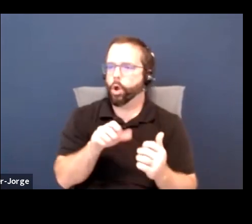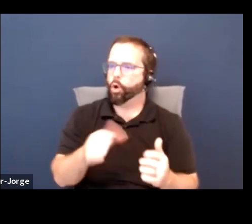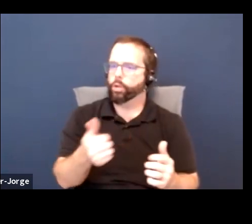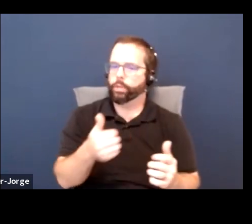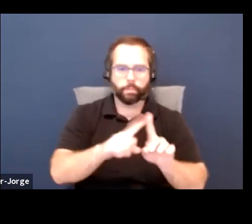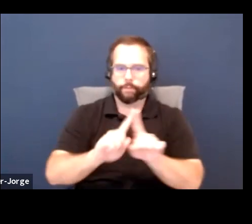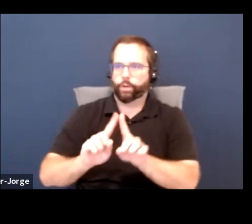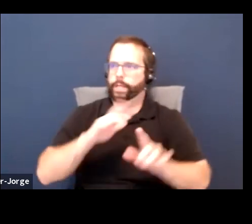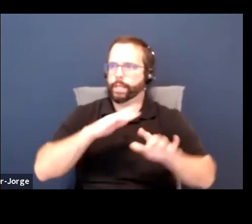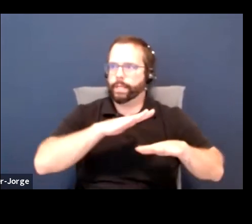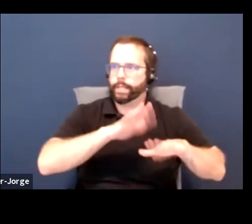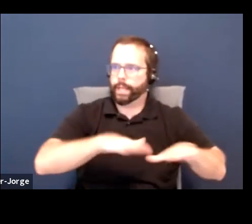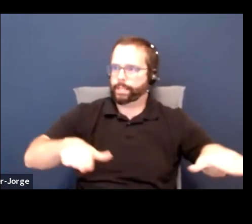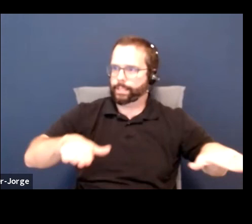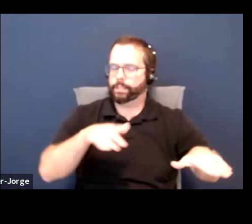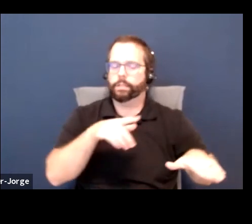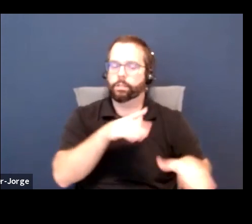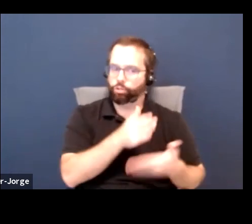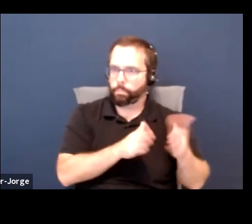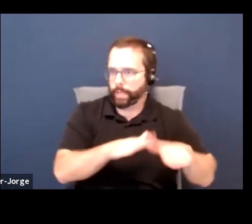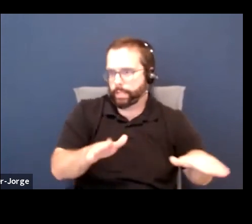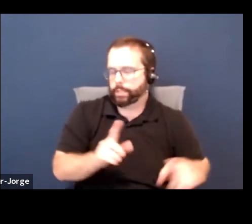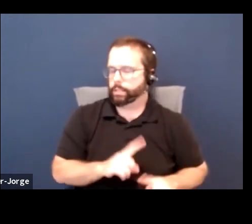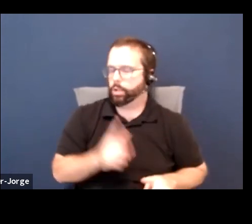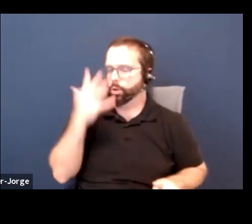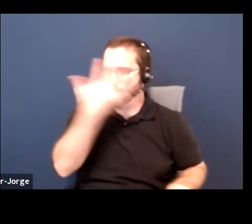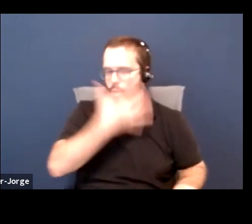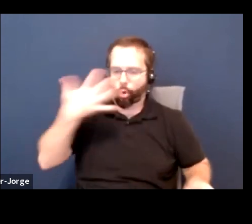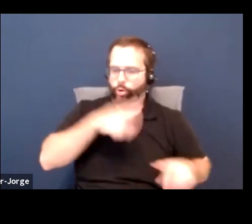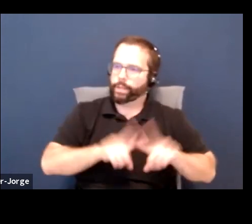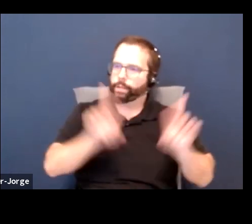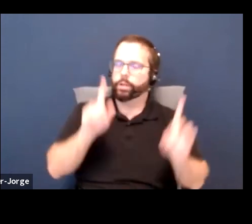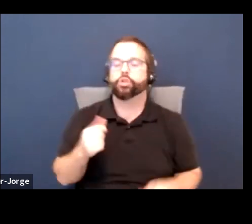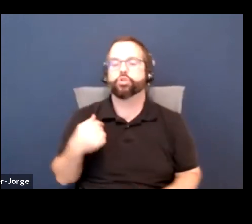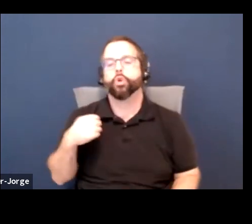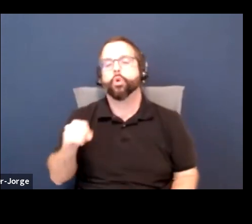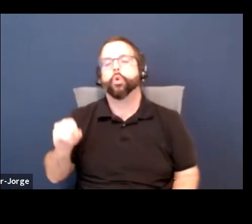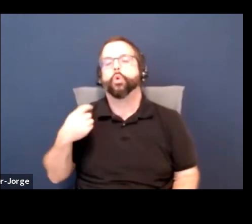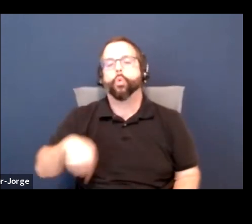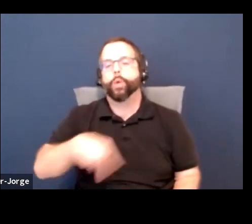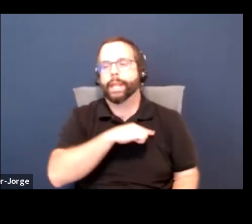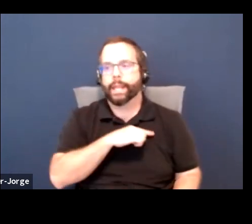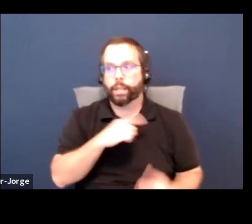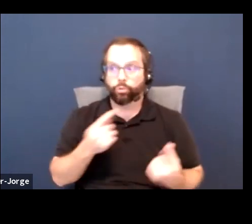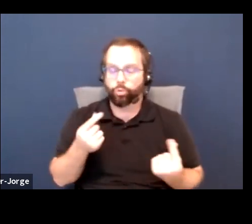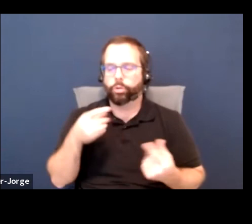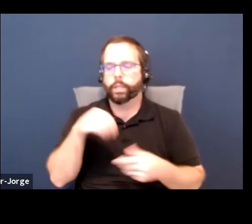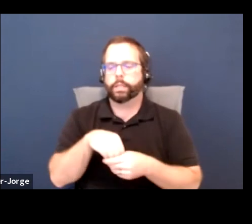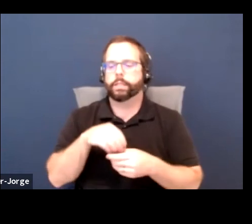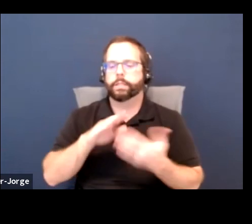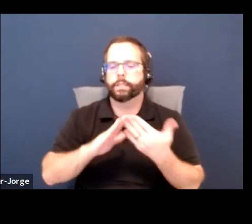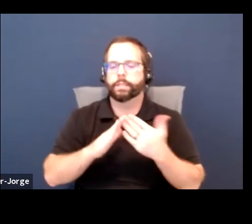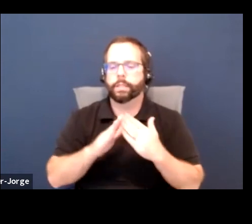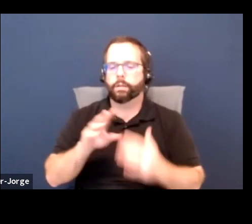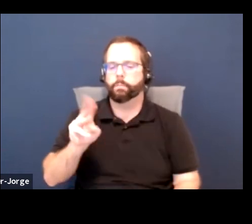so a couple of exciting things that we've been able to do in the city of Muskegon is to improve accessible playgrounds.